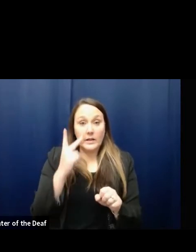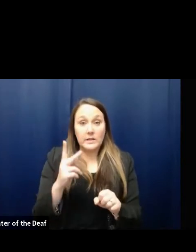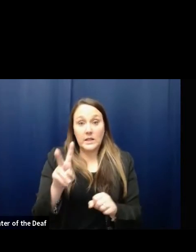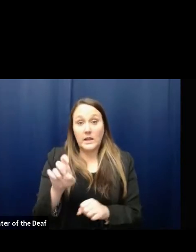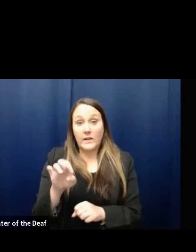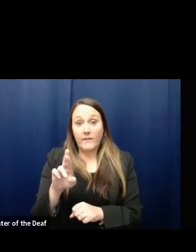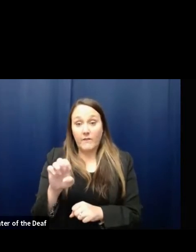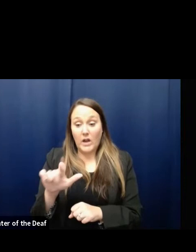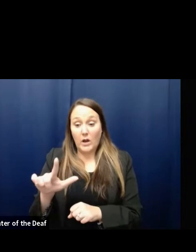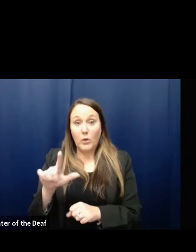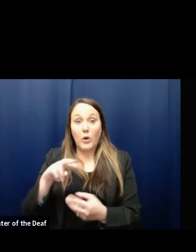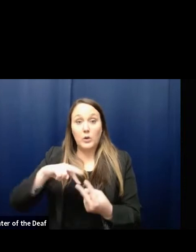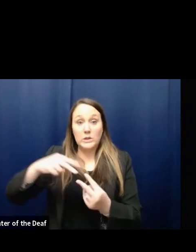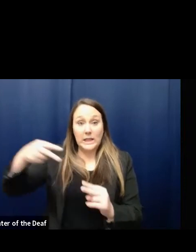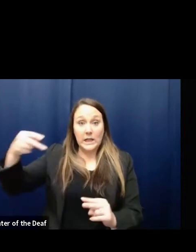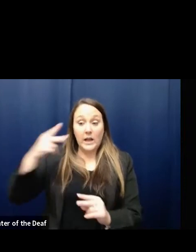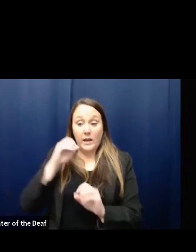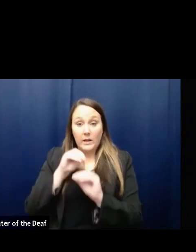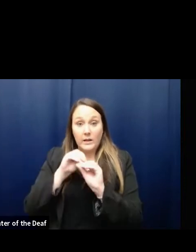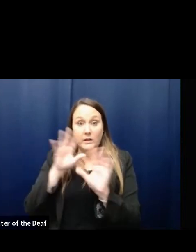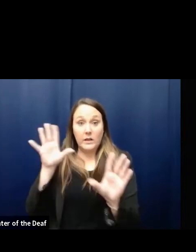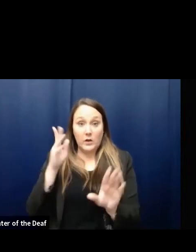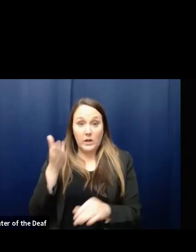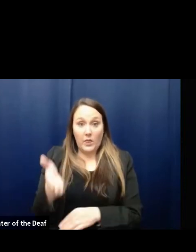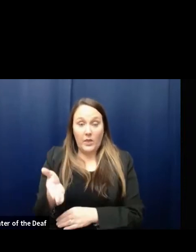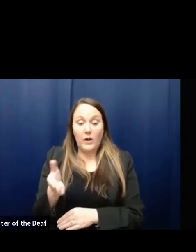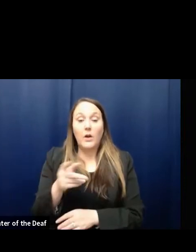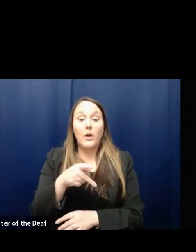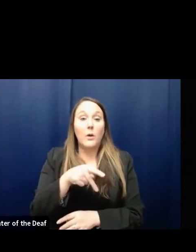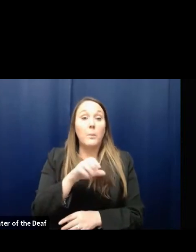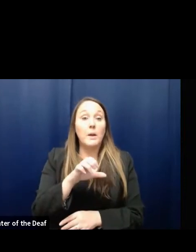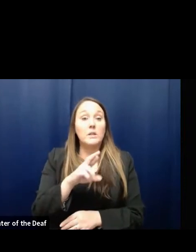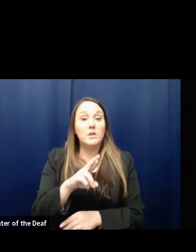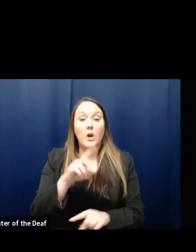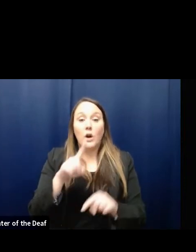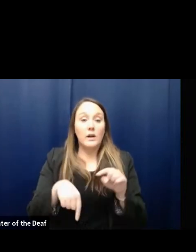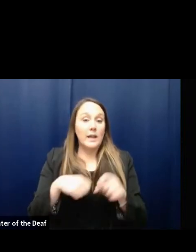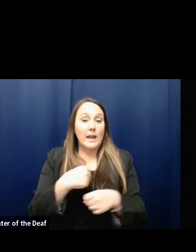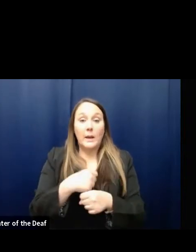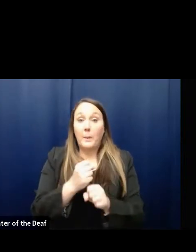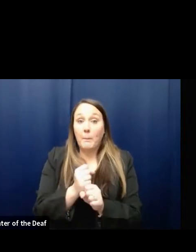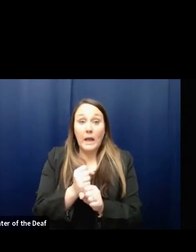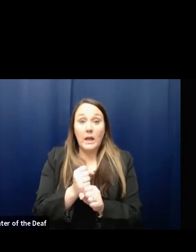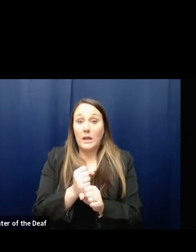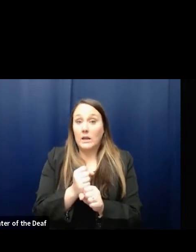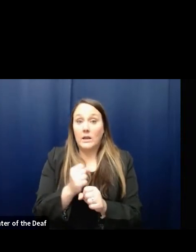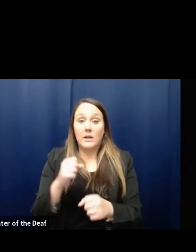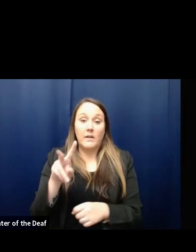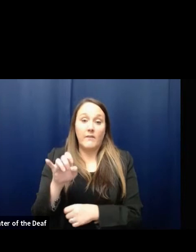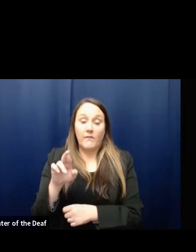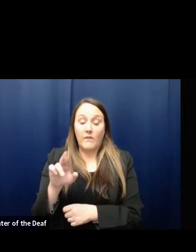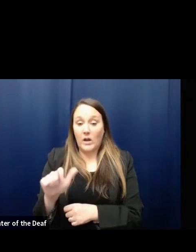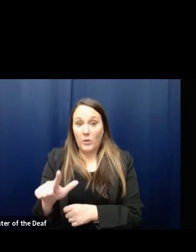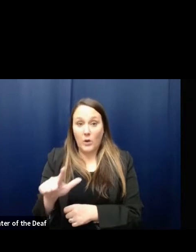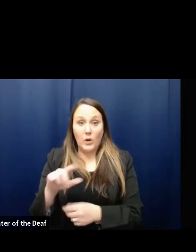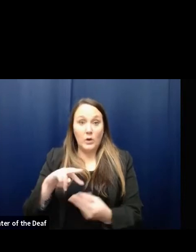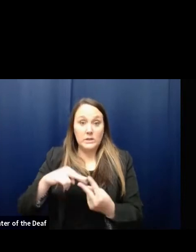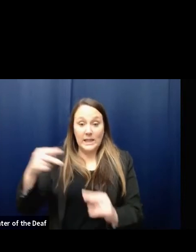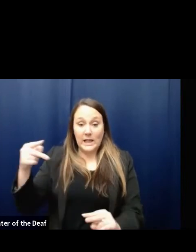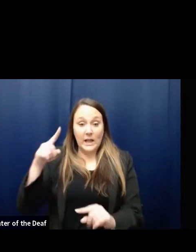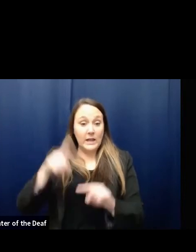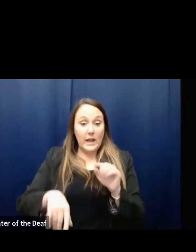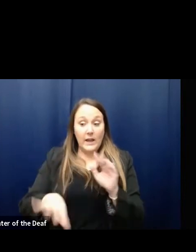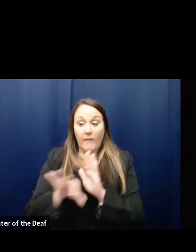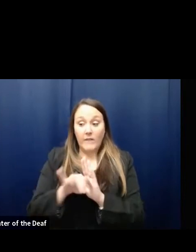DNA very clearly that's there. PCR cannot produce viral DNA if it's not there. It can't detect viral DNA if it's not there.